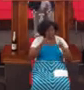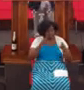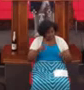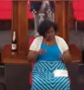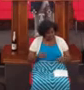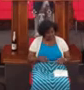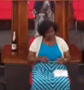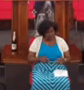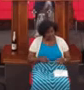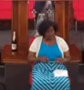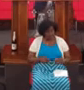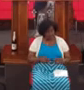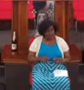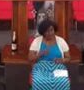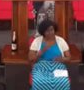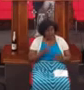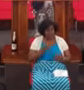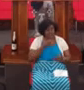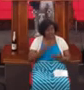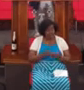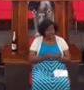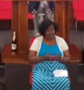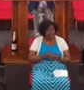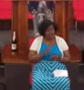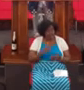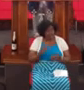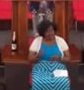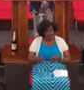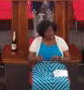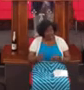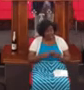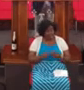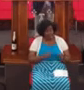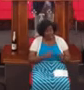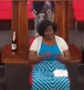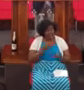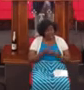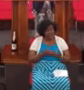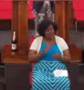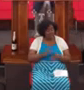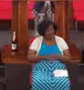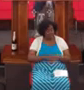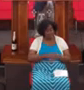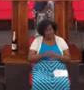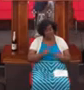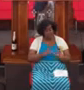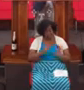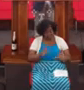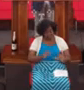people, is it good? Is it okay to do good on the Sabbath?